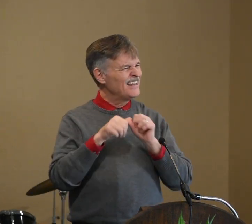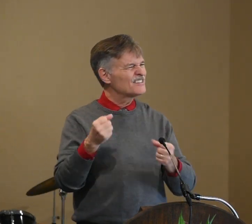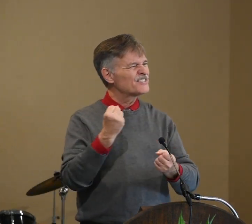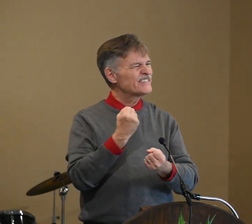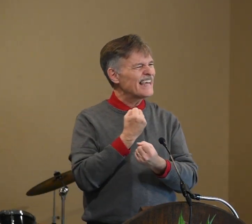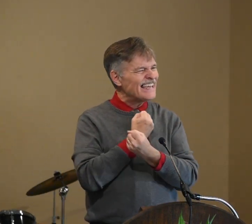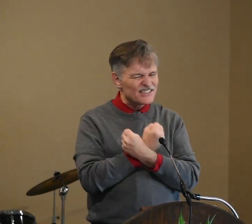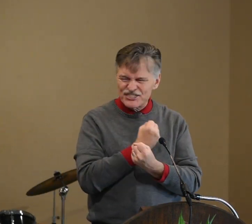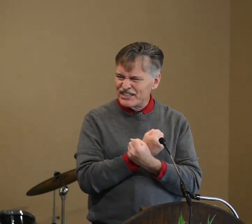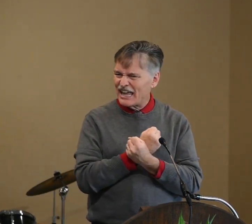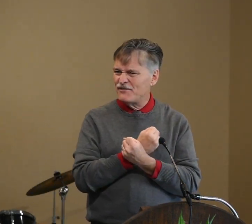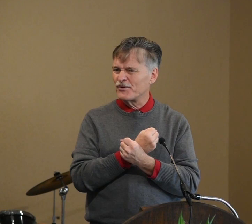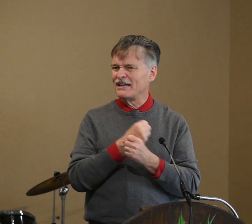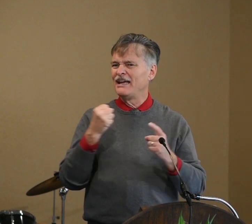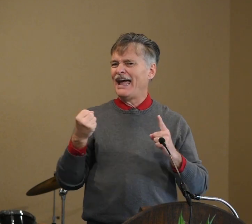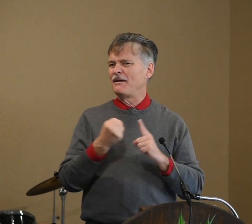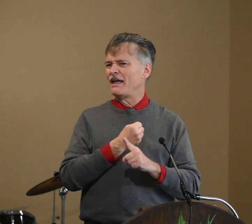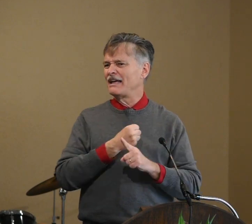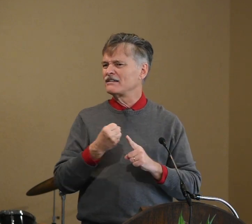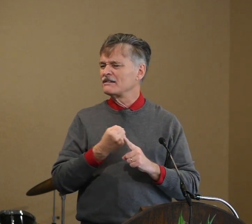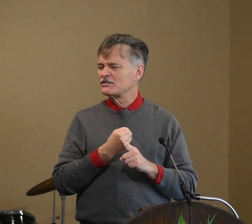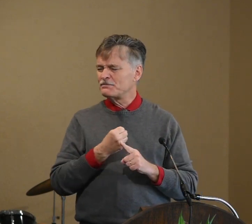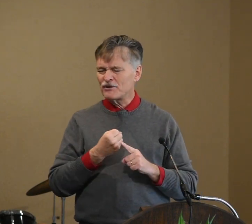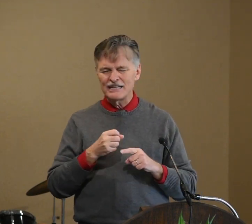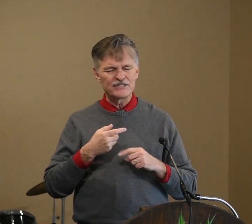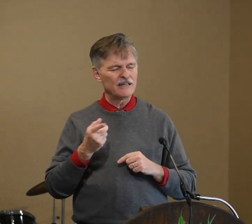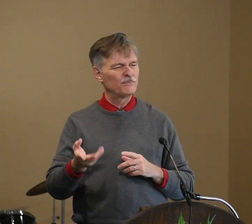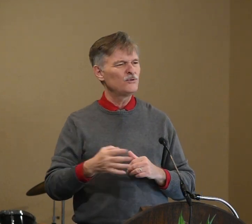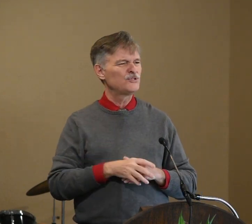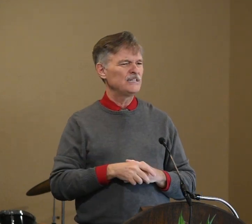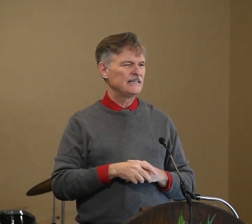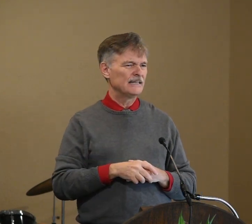to stay in slavery and experience the abuse she did?